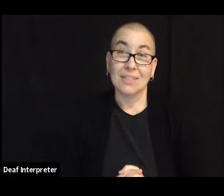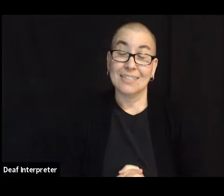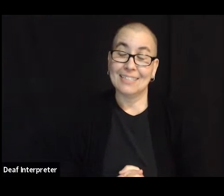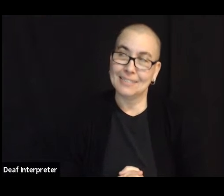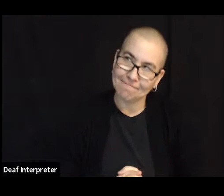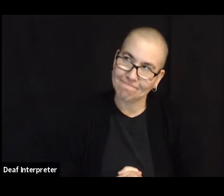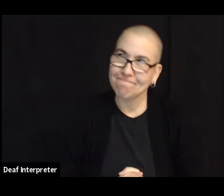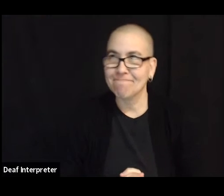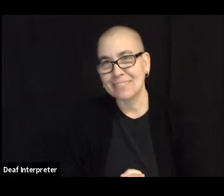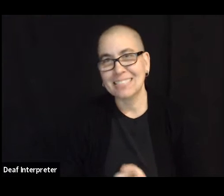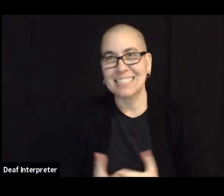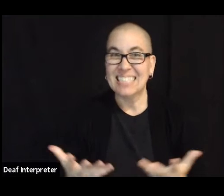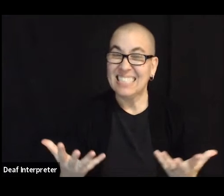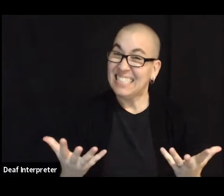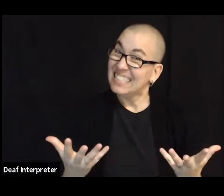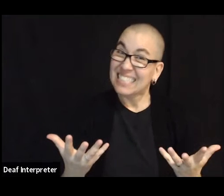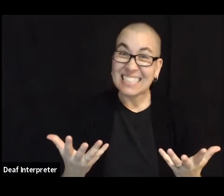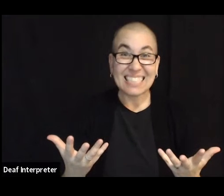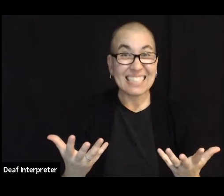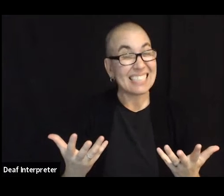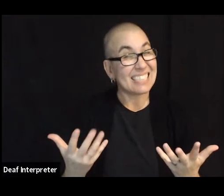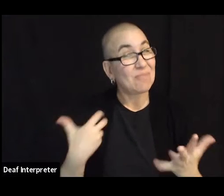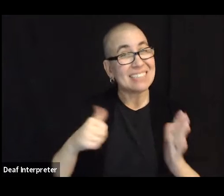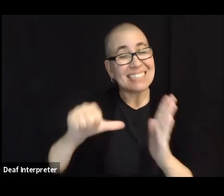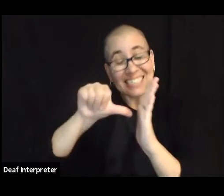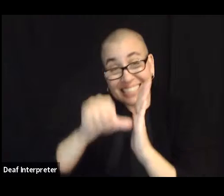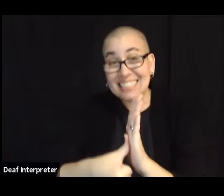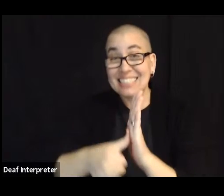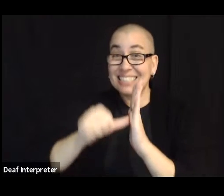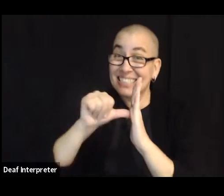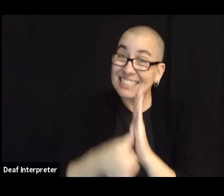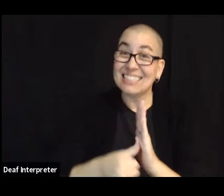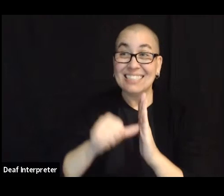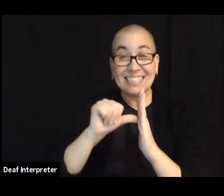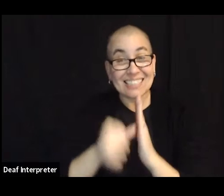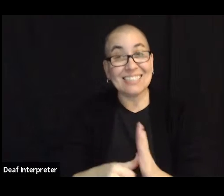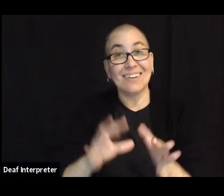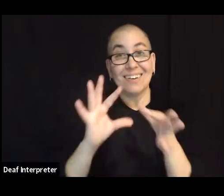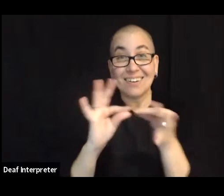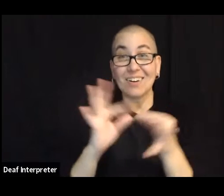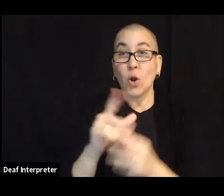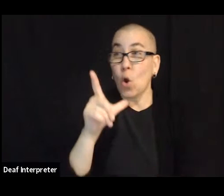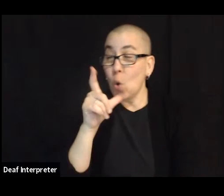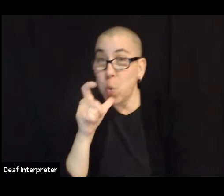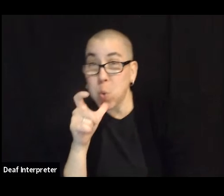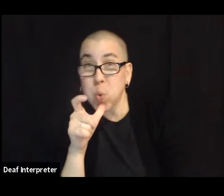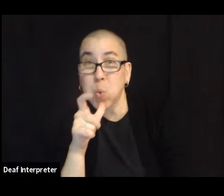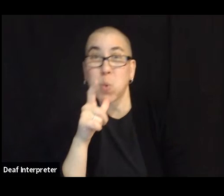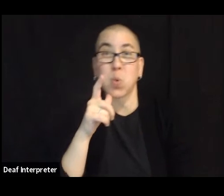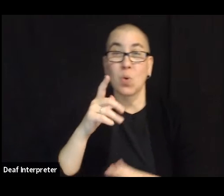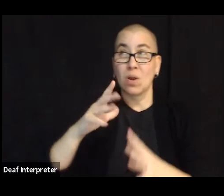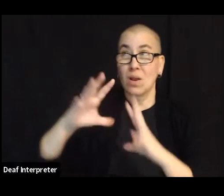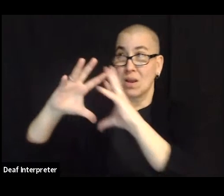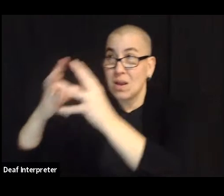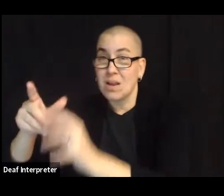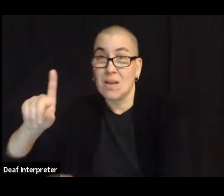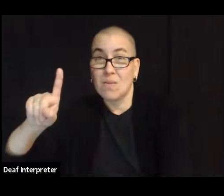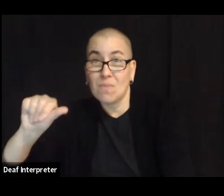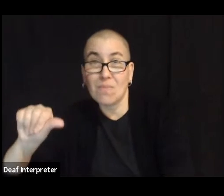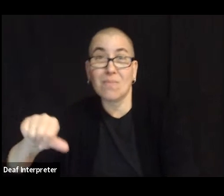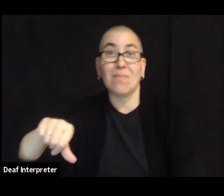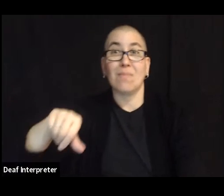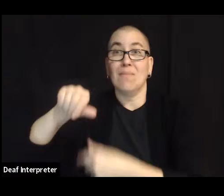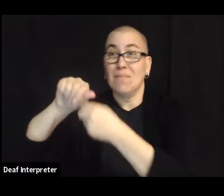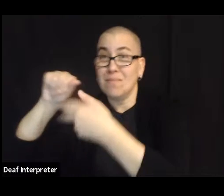that guidance, just to remind people who was in the various tiers. We've certainly reported that some of what we hear is anecdotal, and